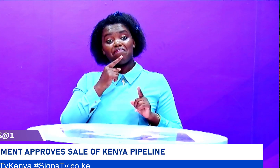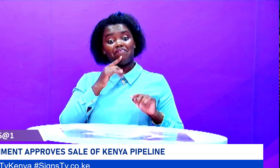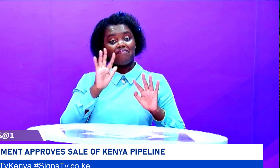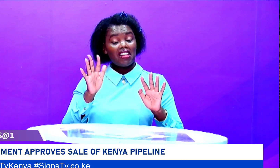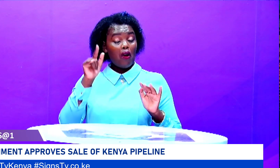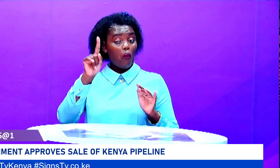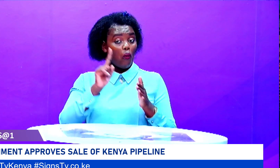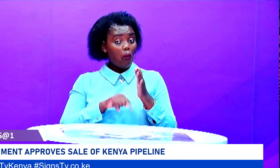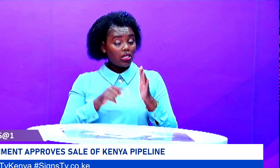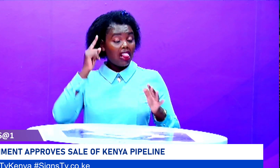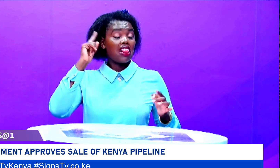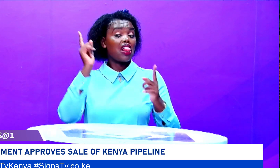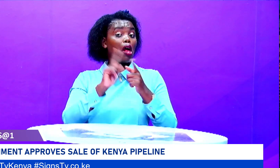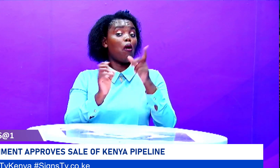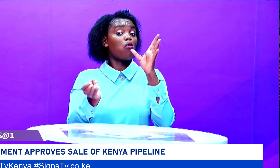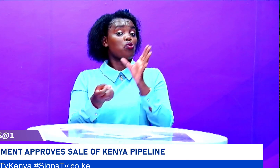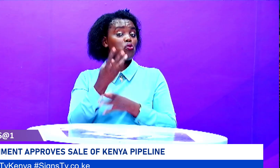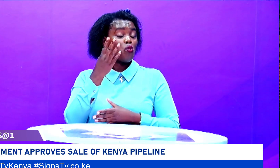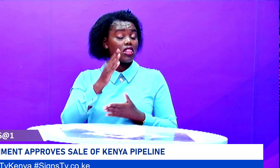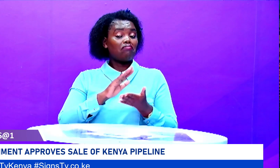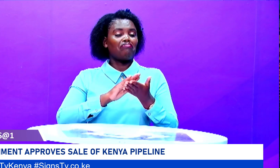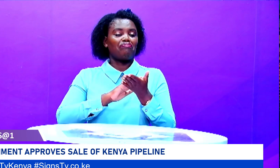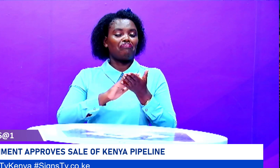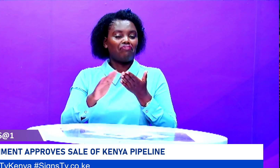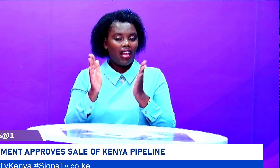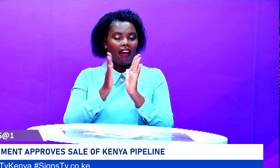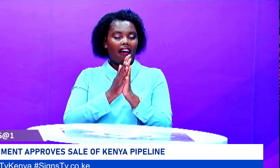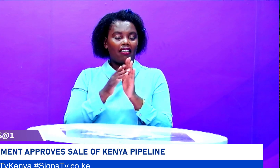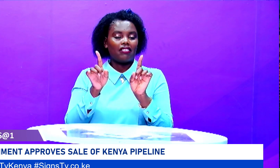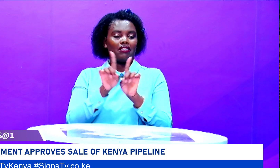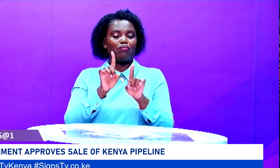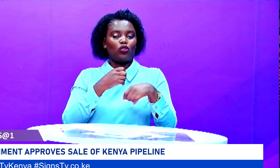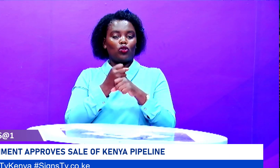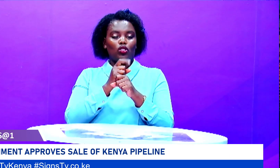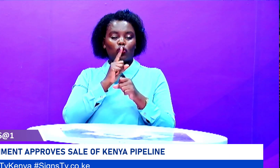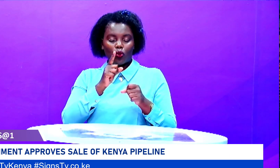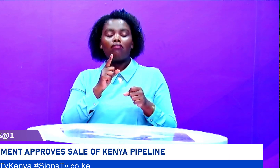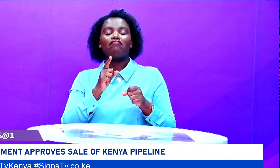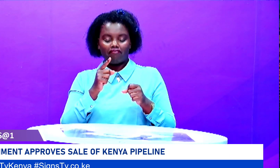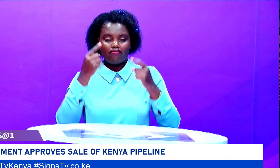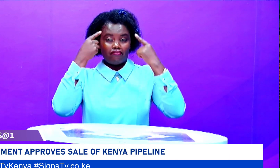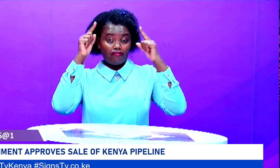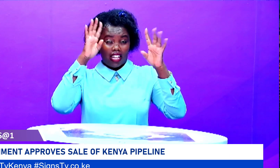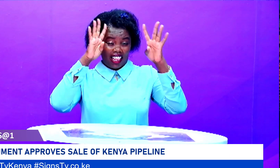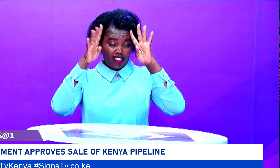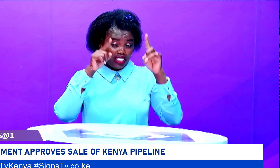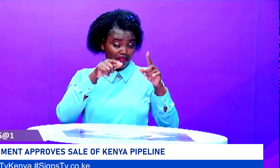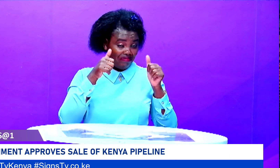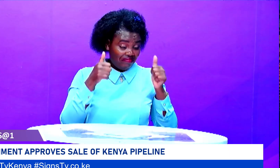And the government said that they aim for growth, efficiency, and making